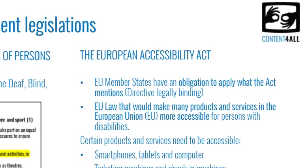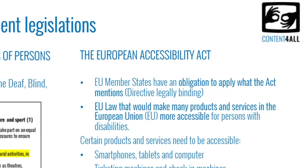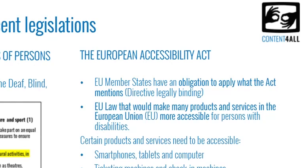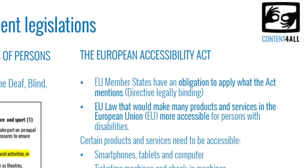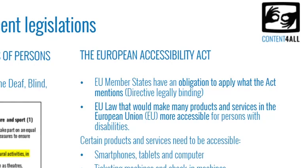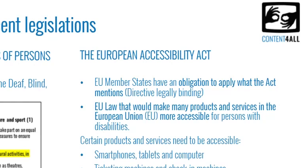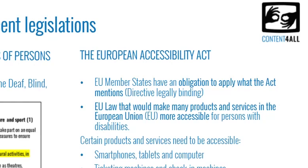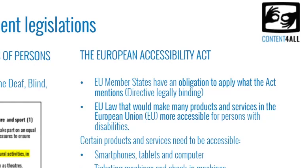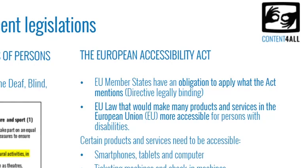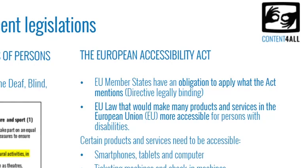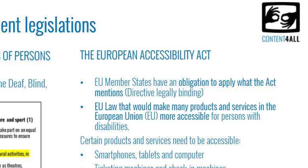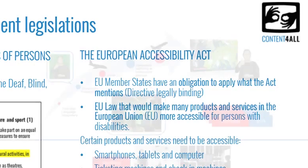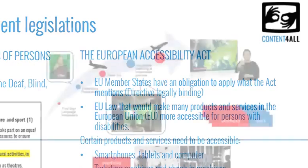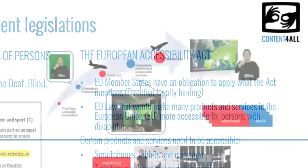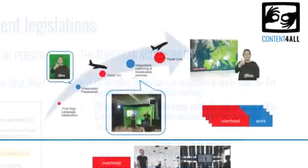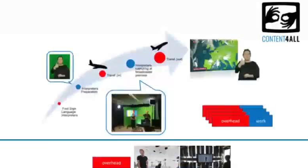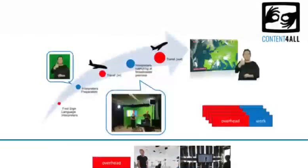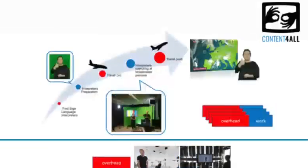Accessibility Act.